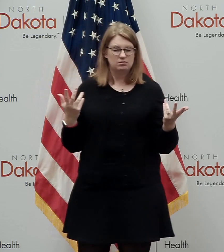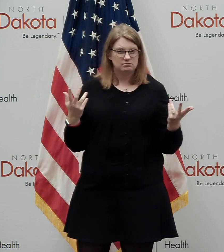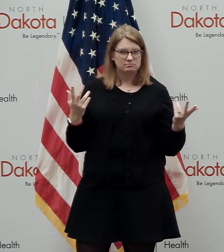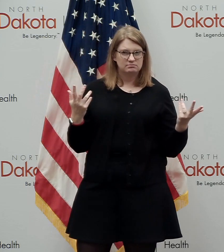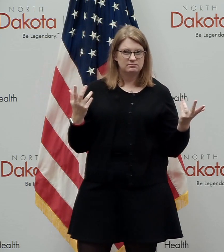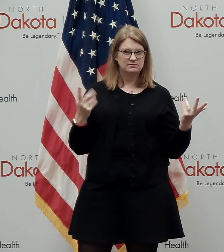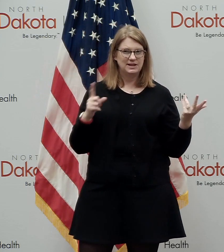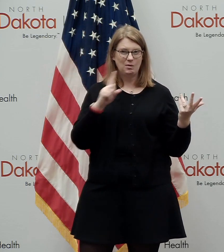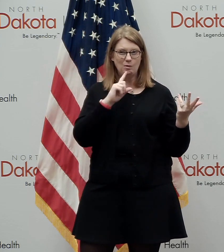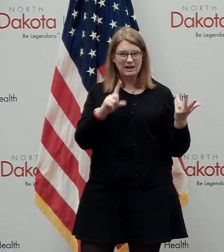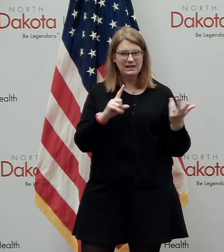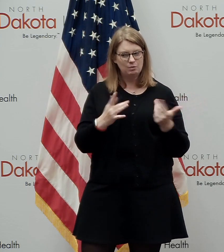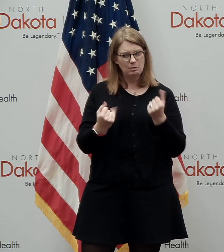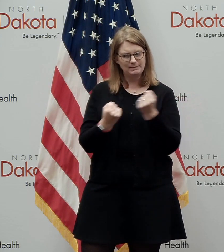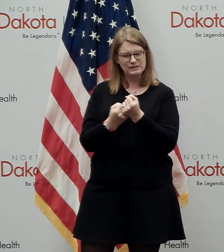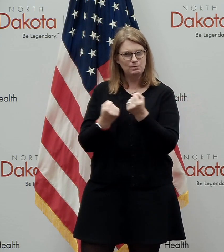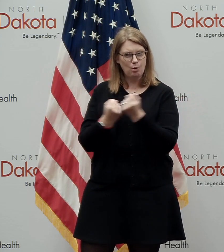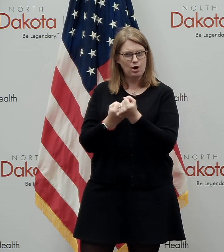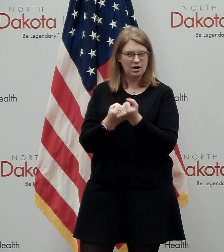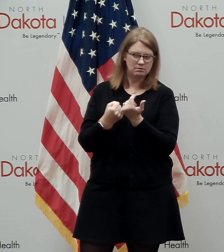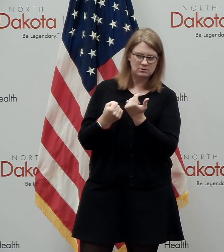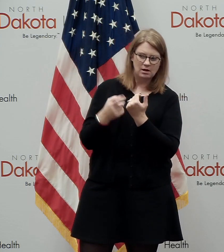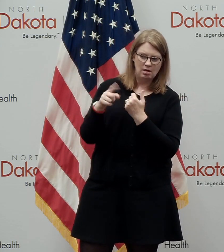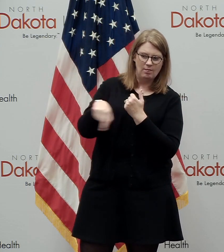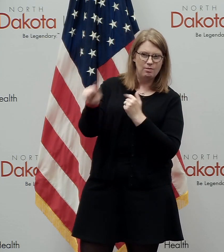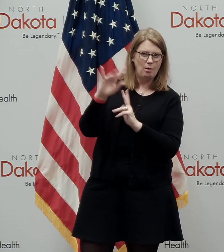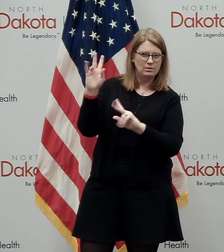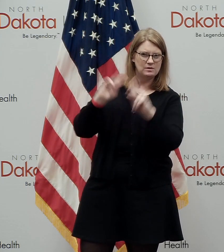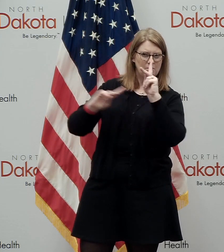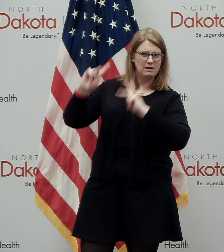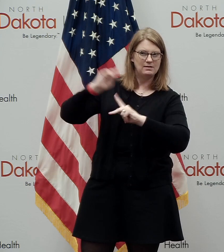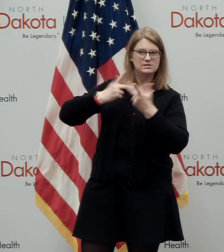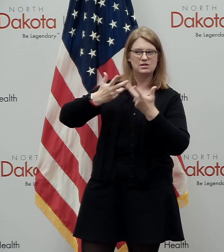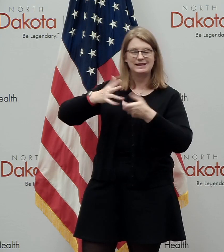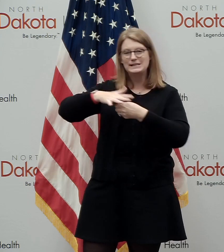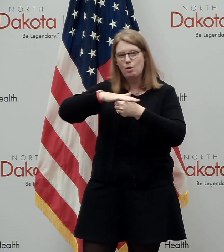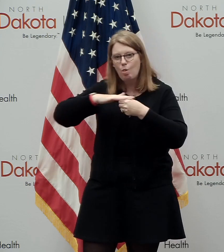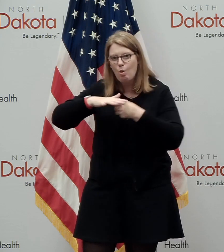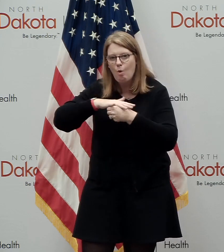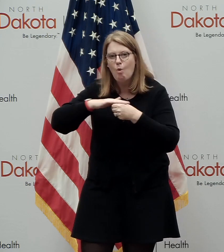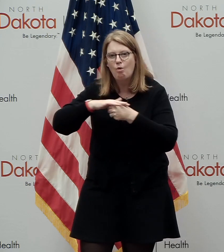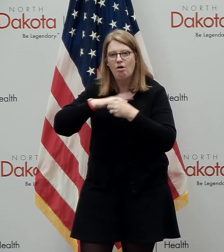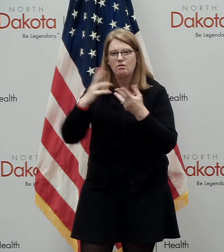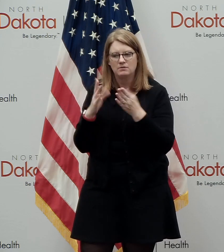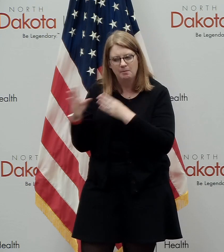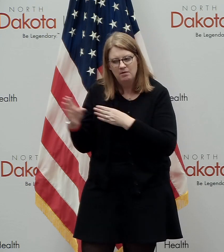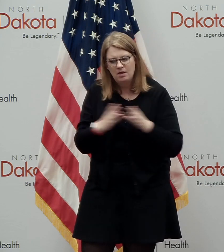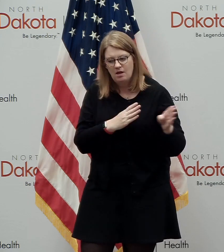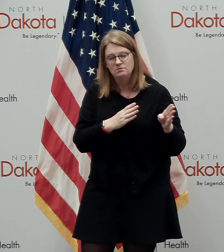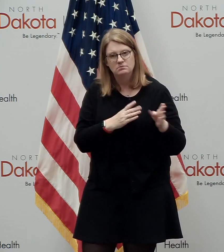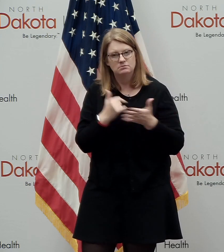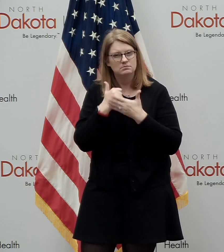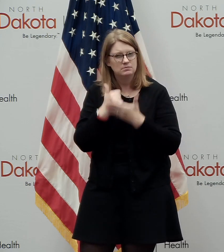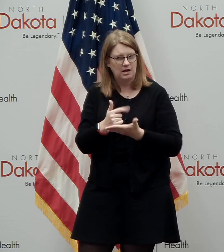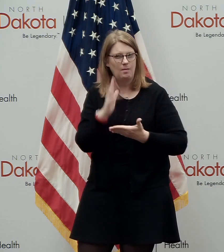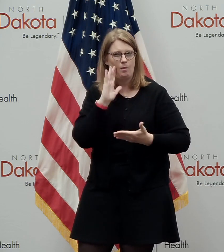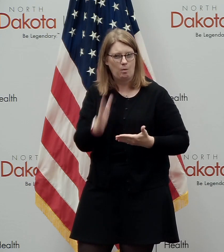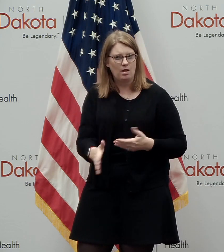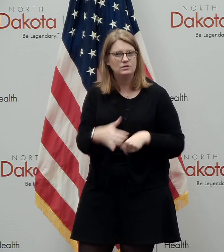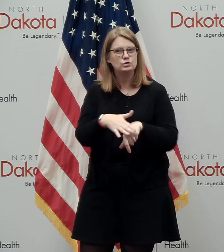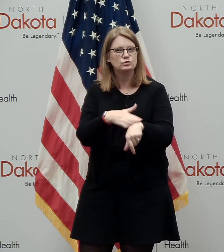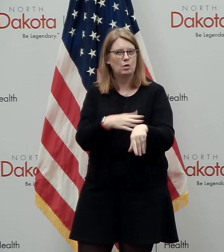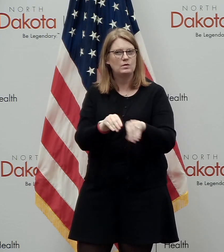Again, we want to be supporting those folks. And so again, these locally executed strategies are going to help in the end to slow the